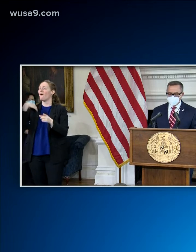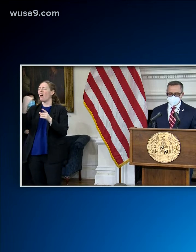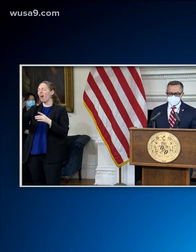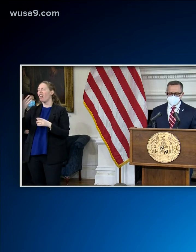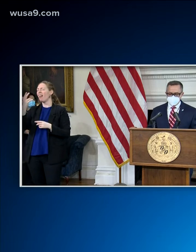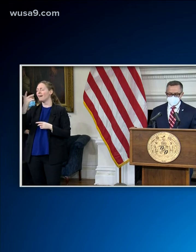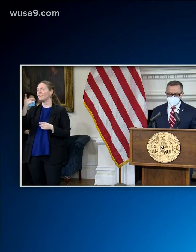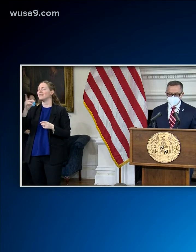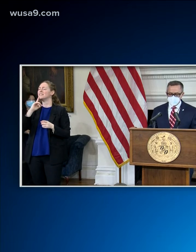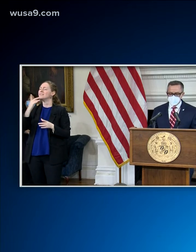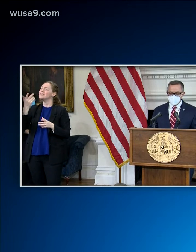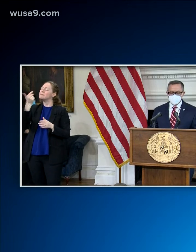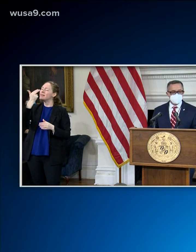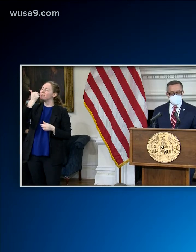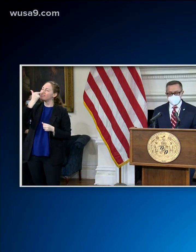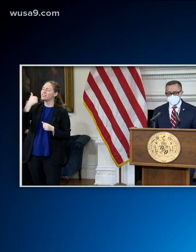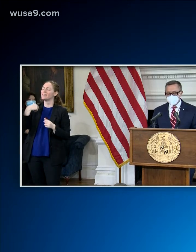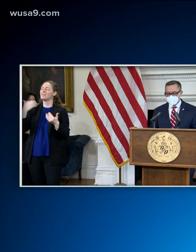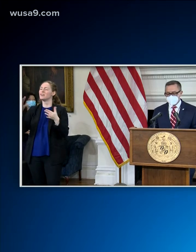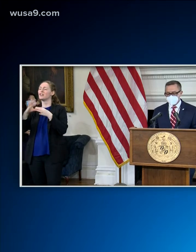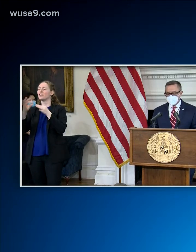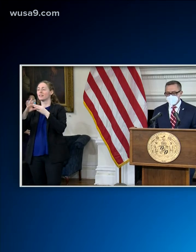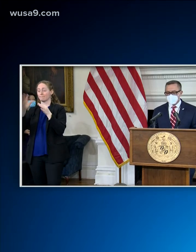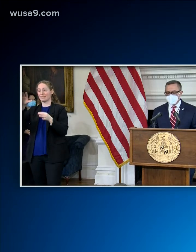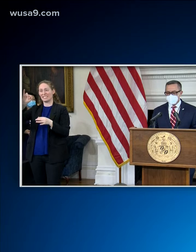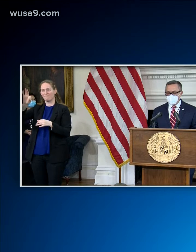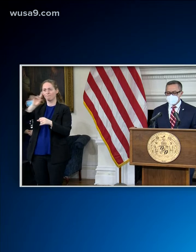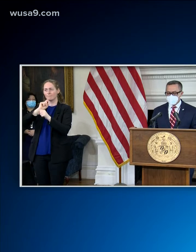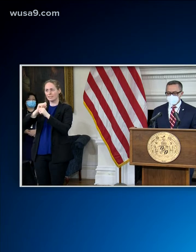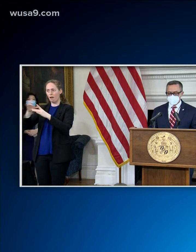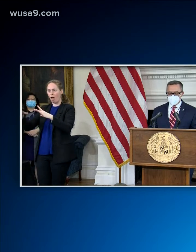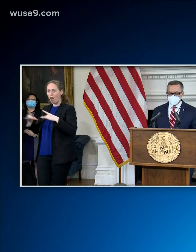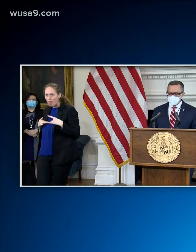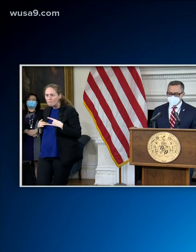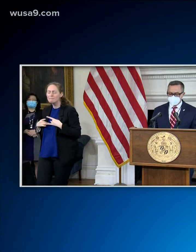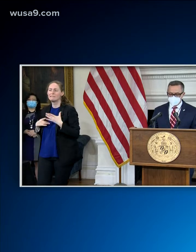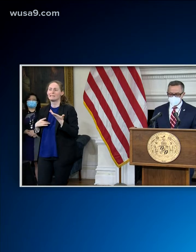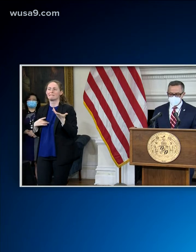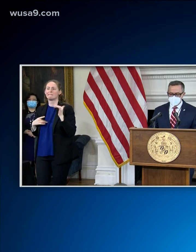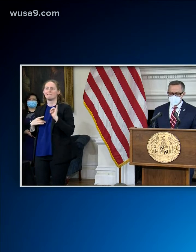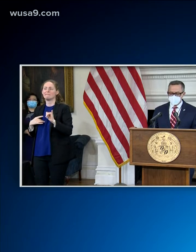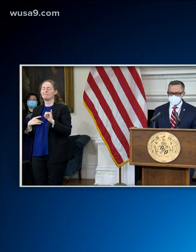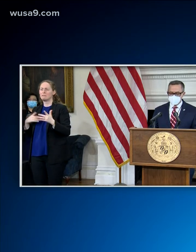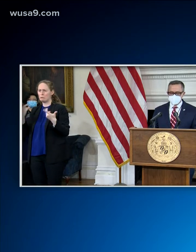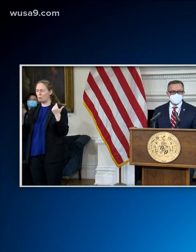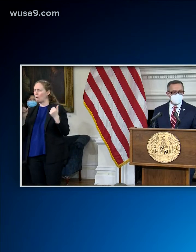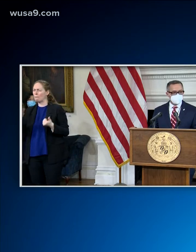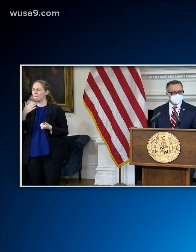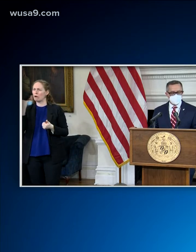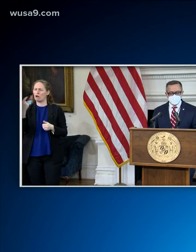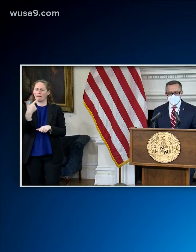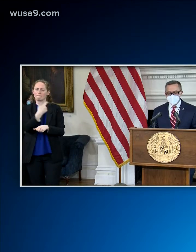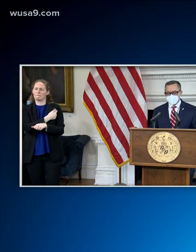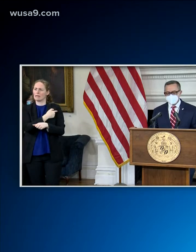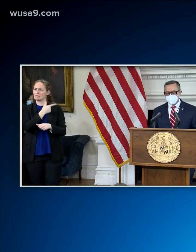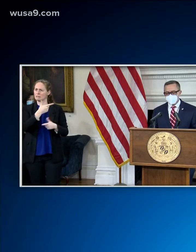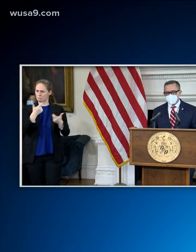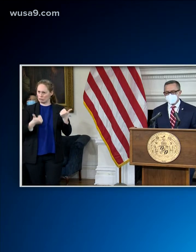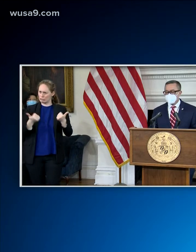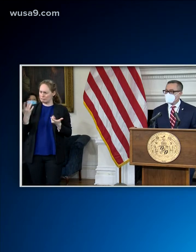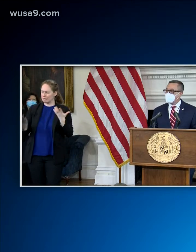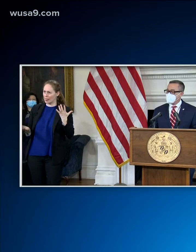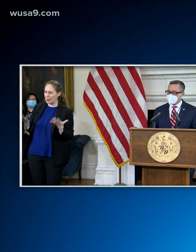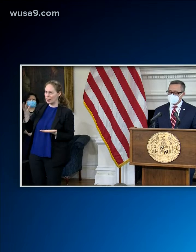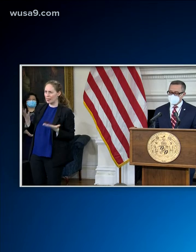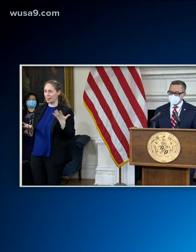of COVID-19 or the safety data or even the demonstrated protection of these vaccines hasn't